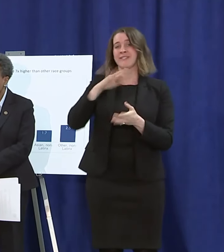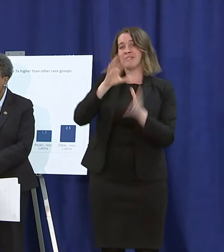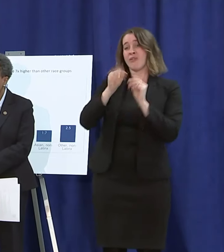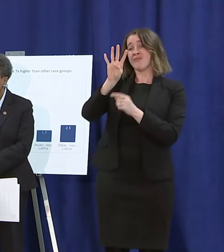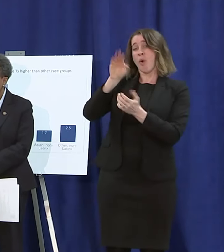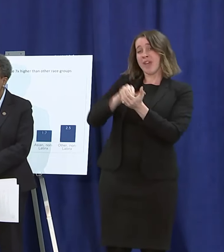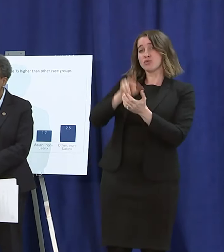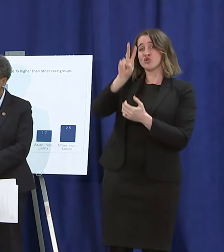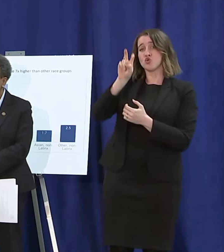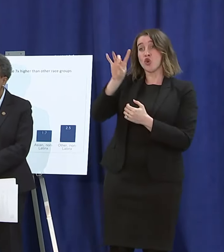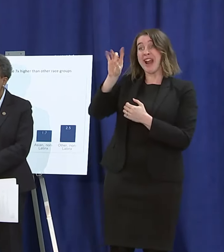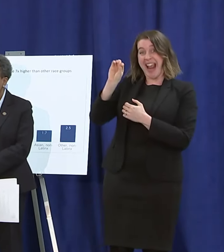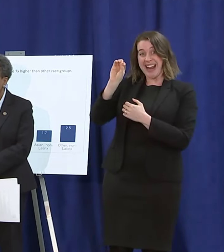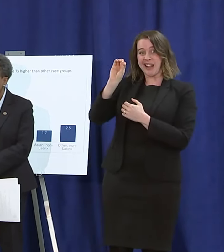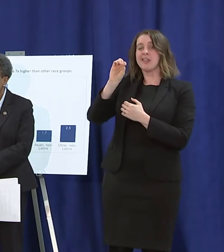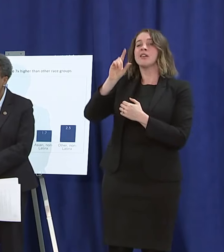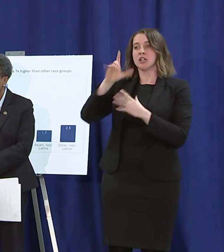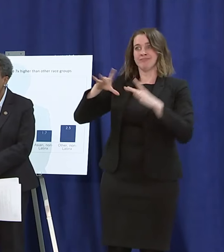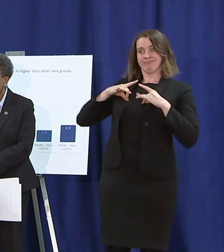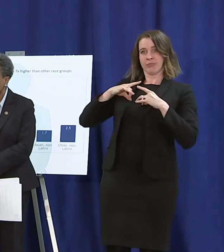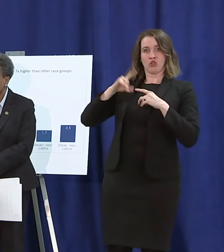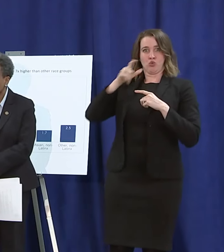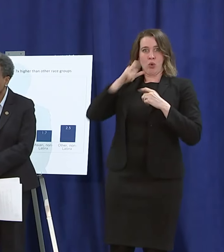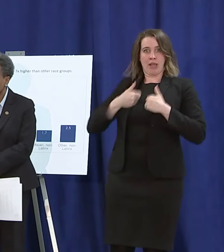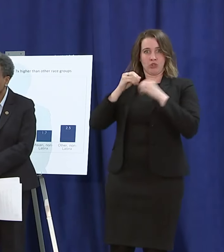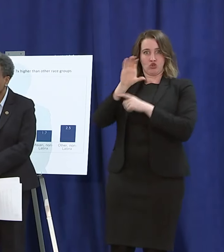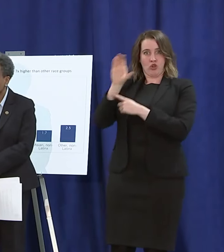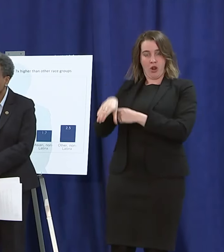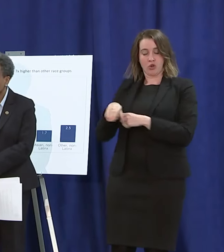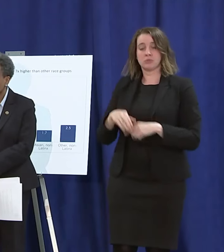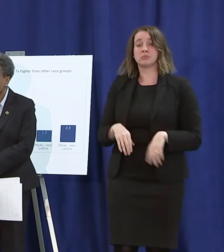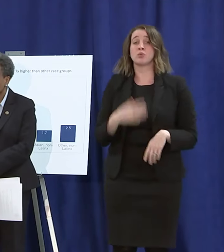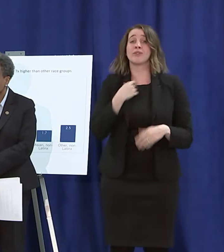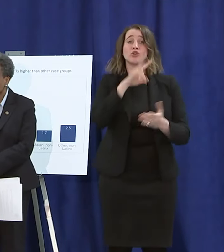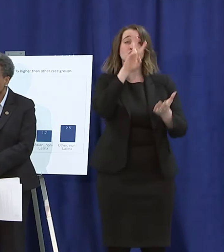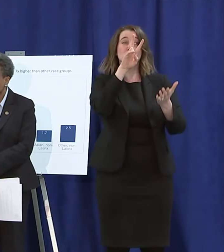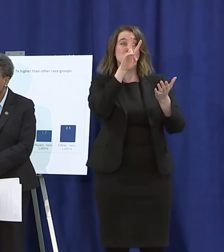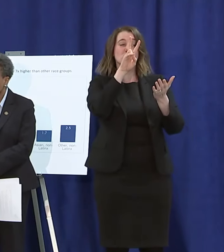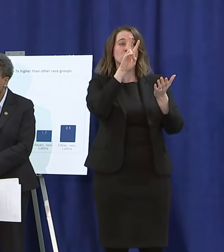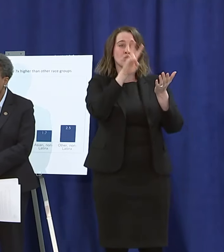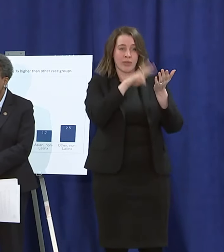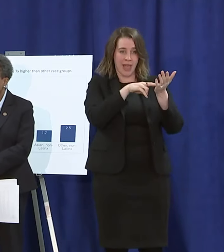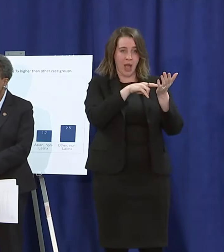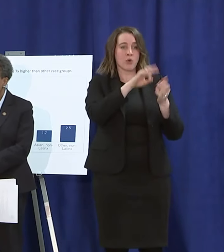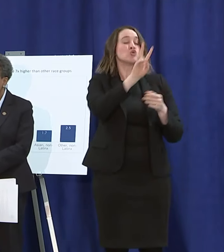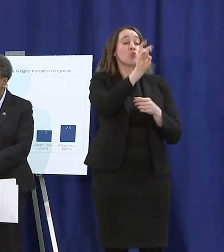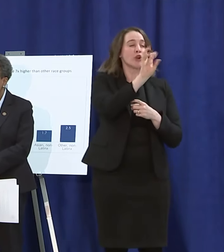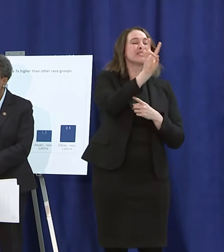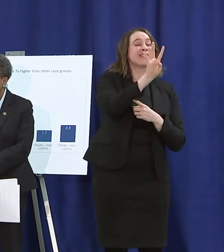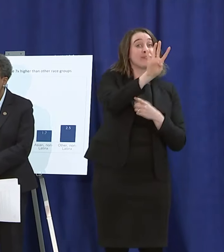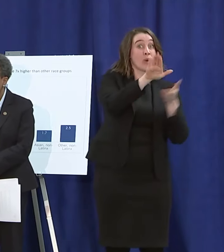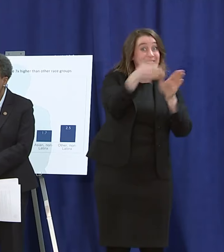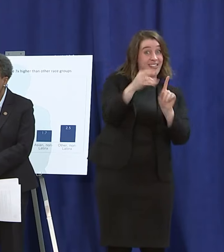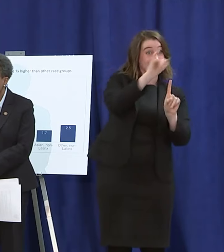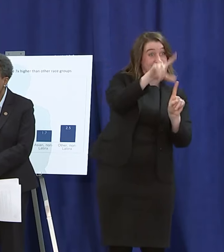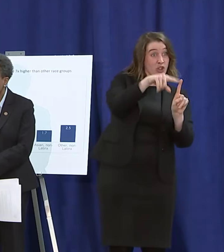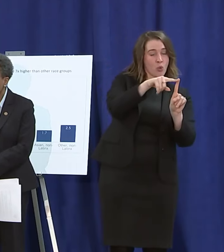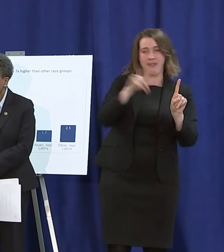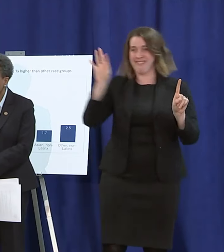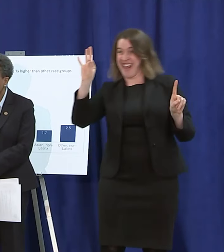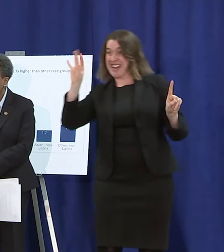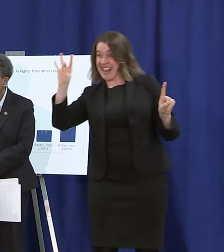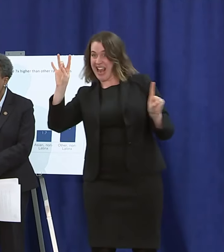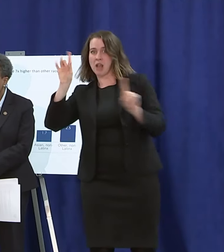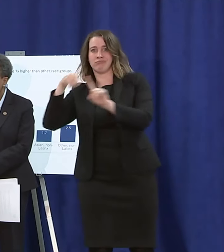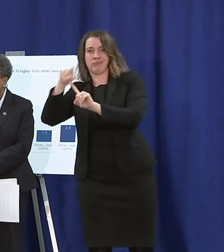4,680 have been in Chicago residents. And out of the 274 deaths in Illinois, 98 have been in Chicago